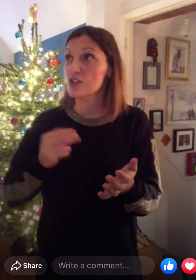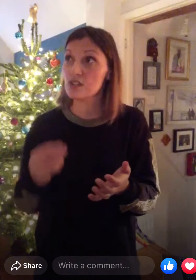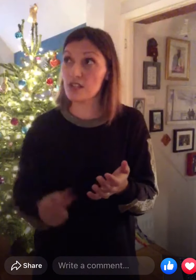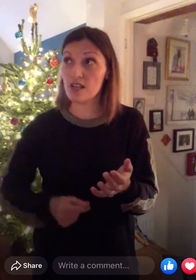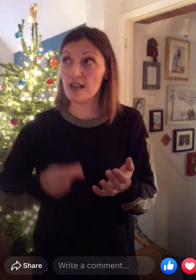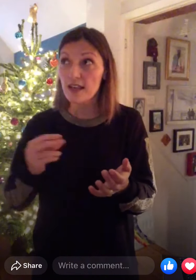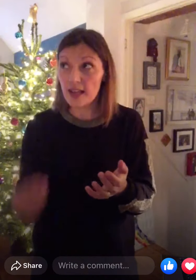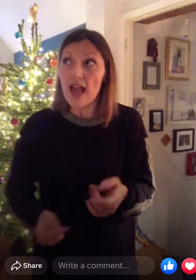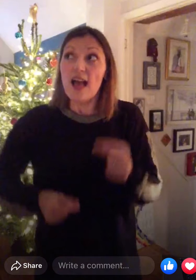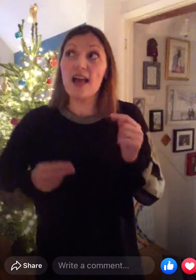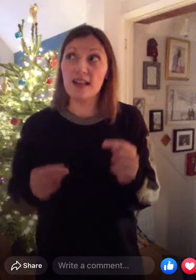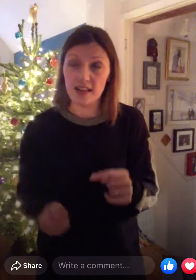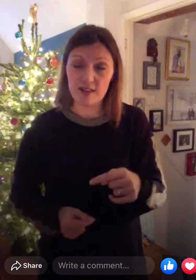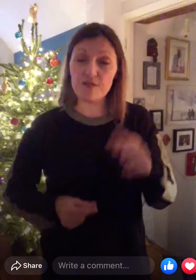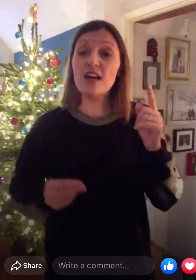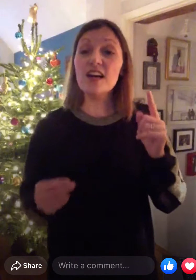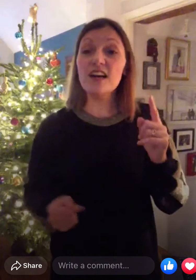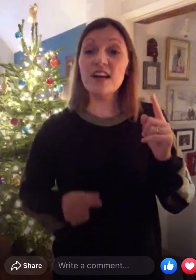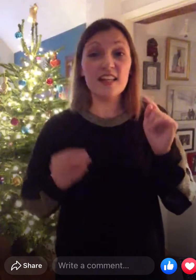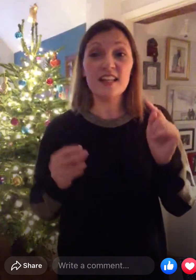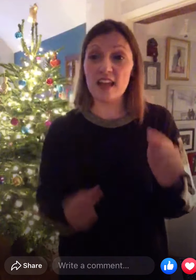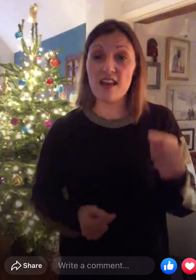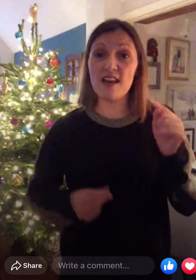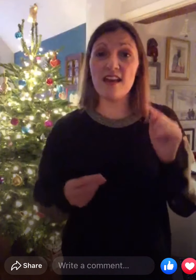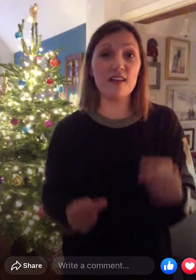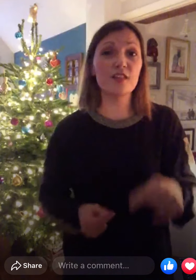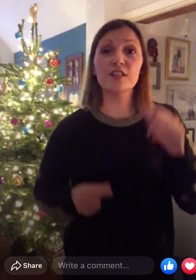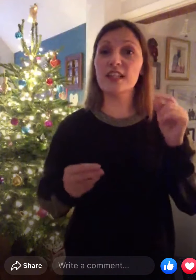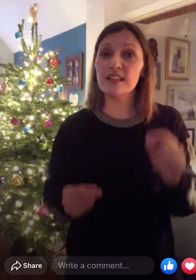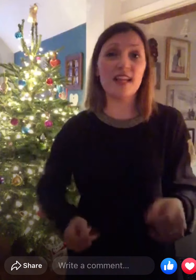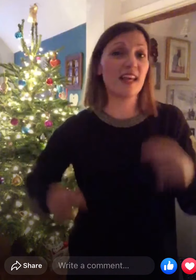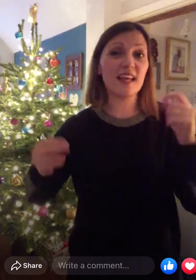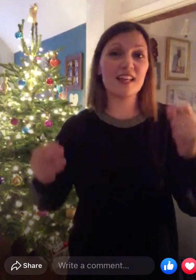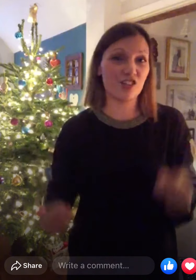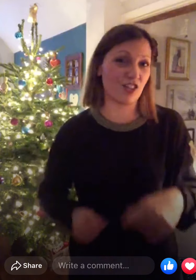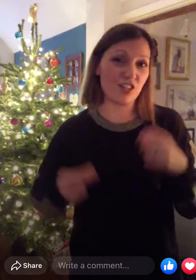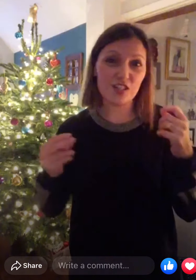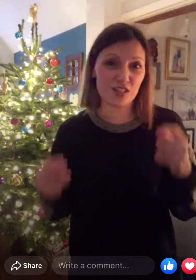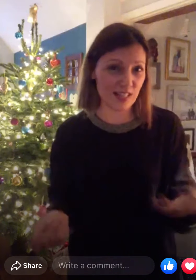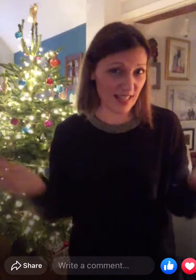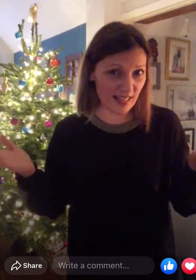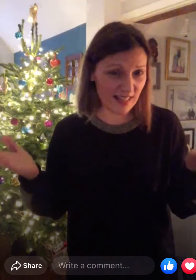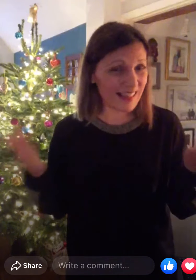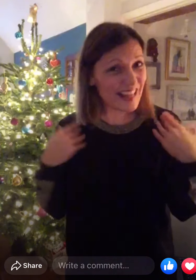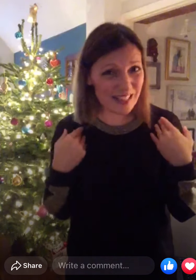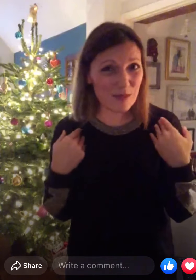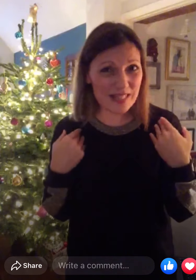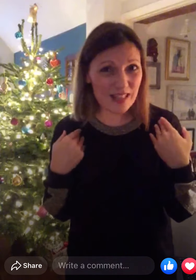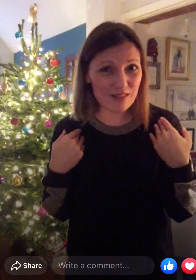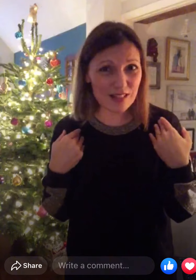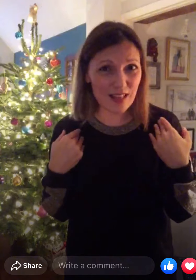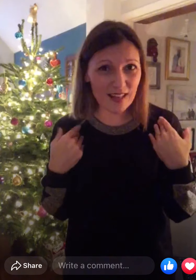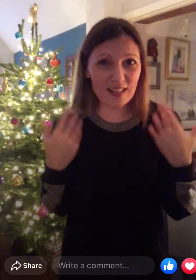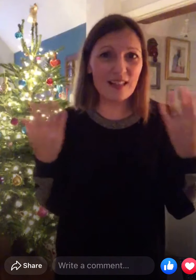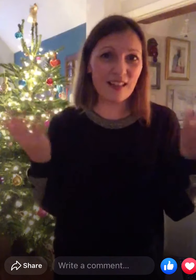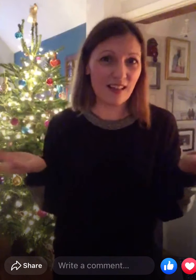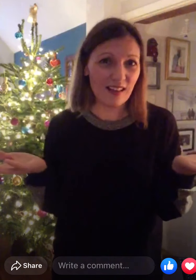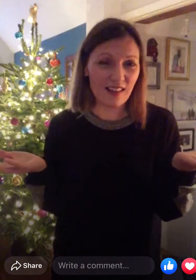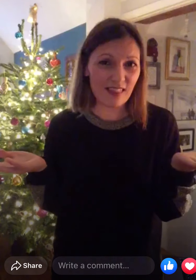sing. And heaven and heaven and nature sing. That to me sounds like. like. The